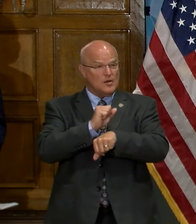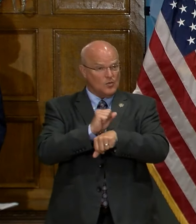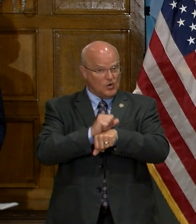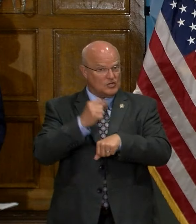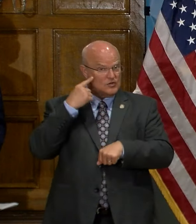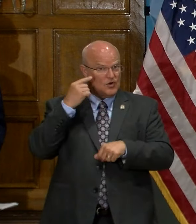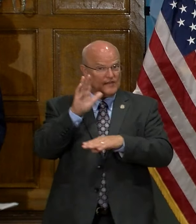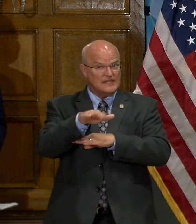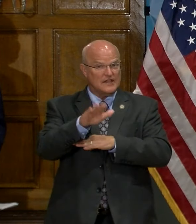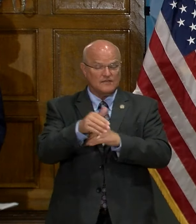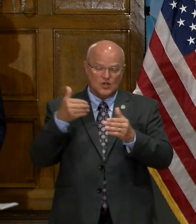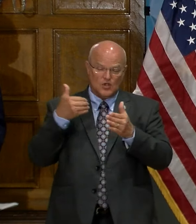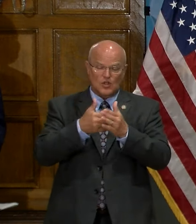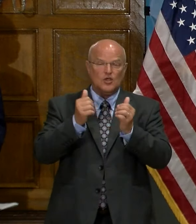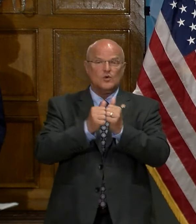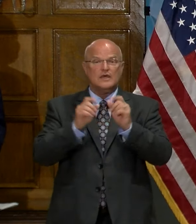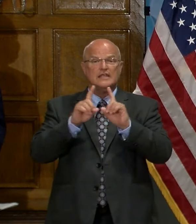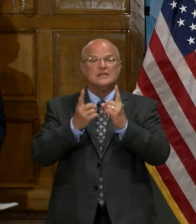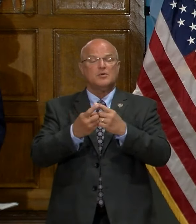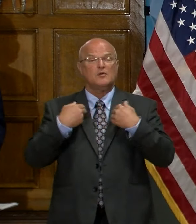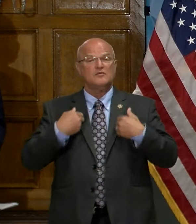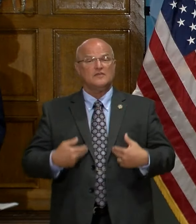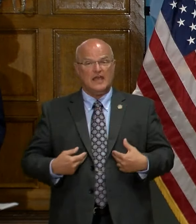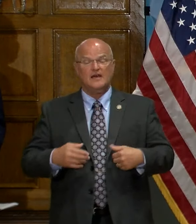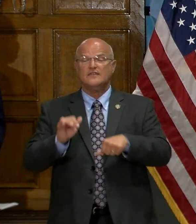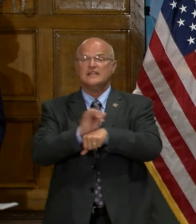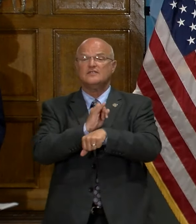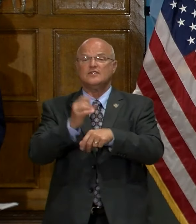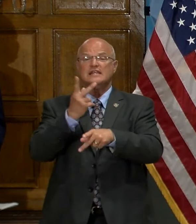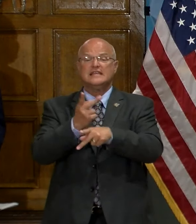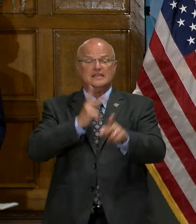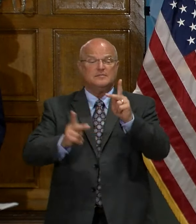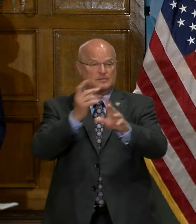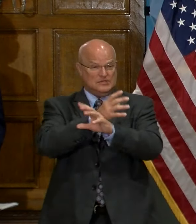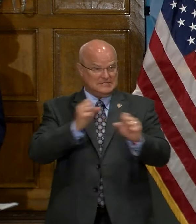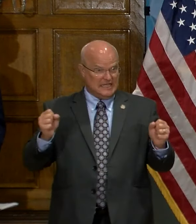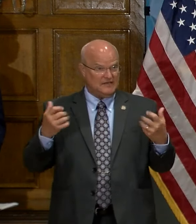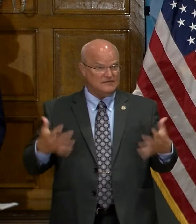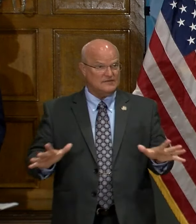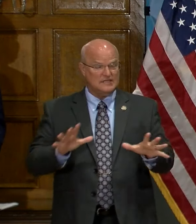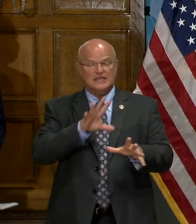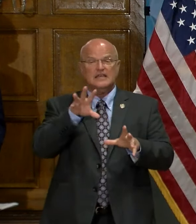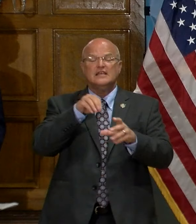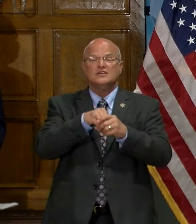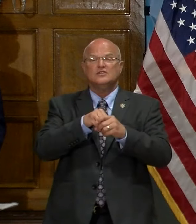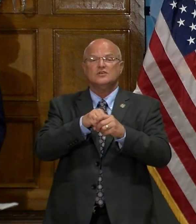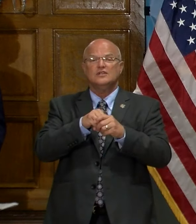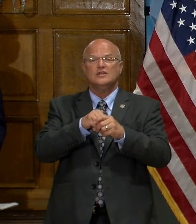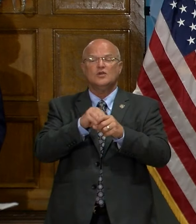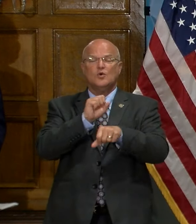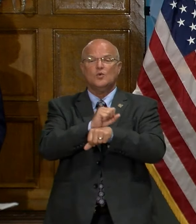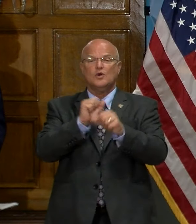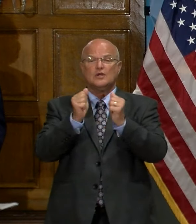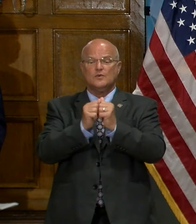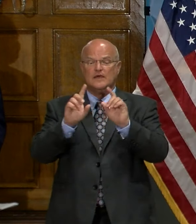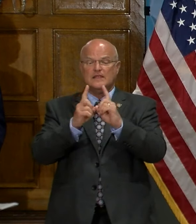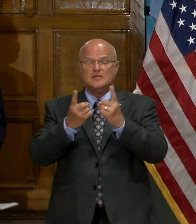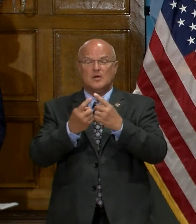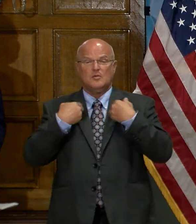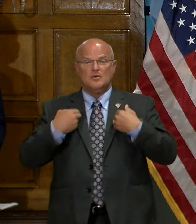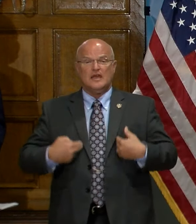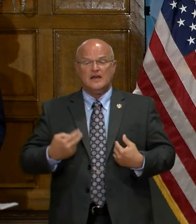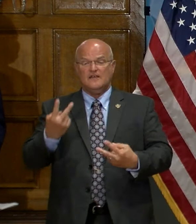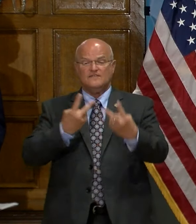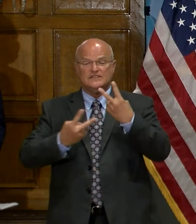you've heard this afternoon, closely with the Department of Health and the industry to keep residents safe, including by way of working with the Department of Health on